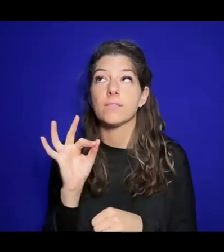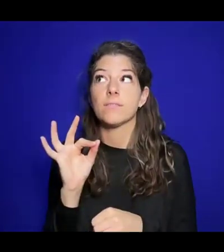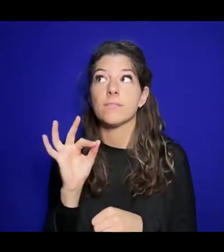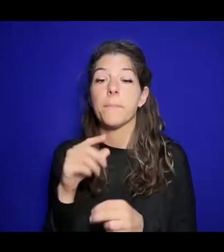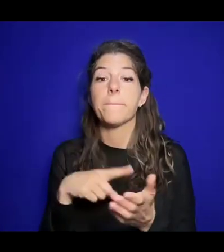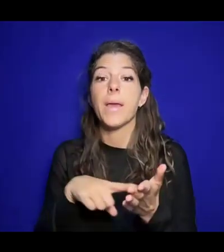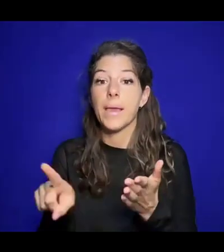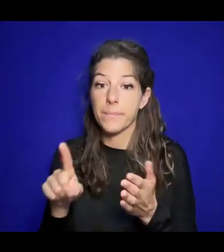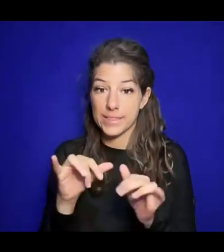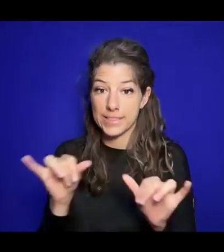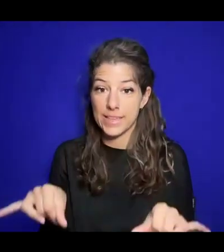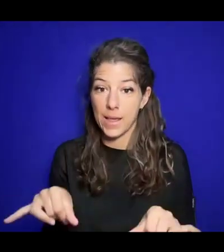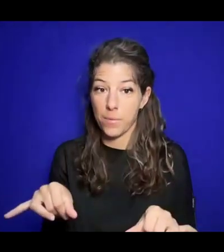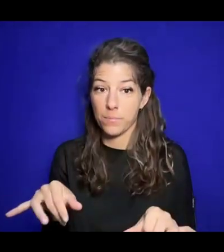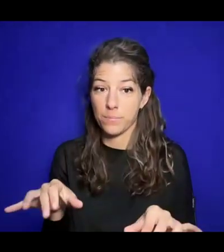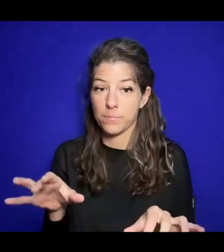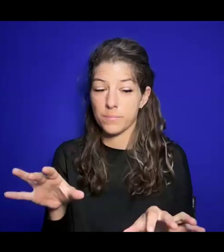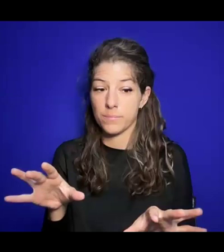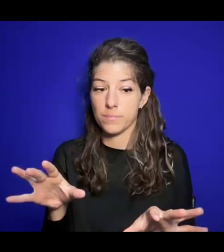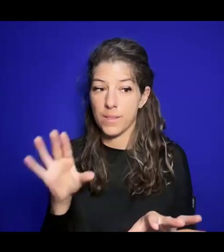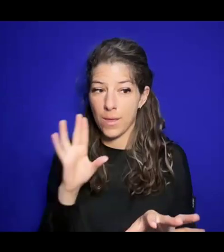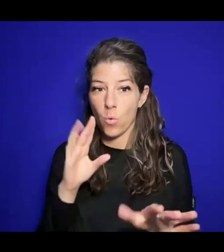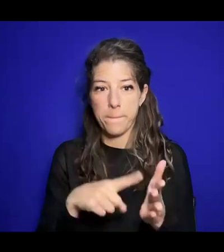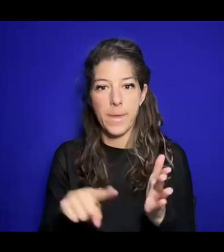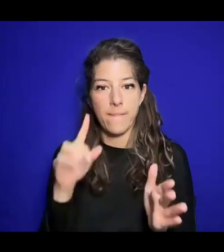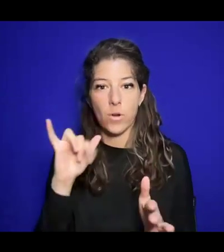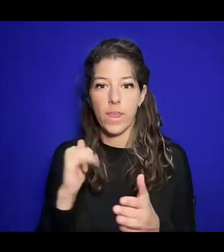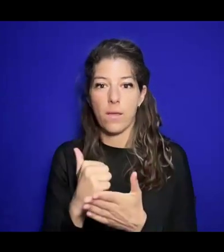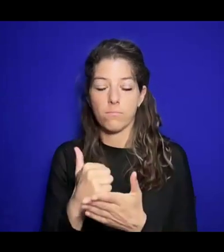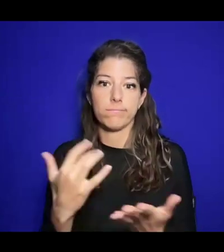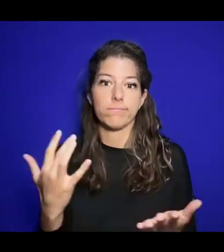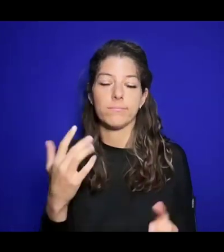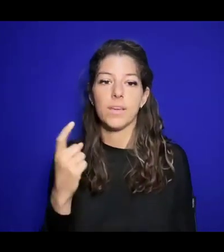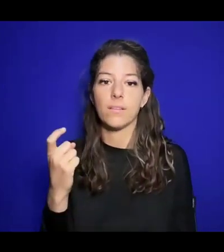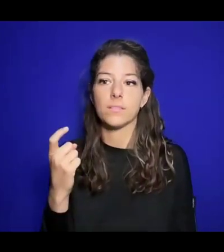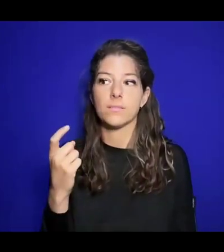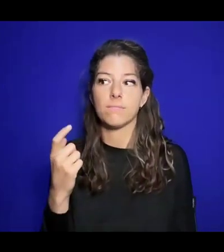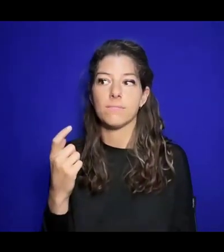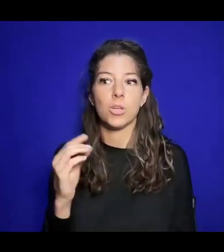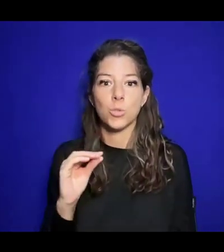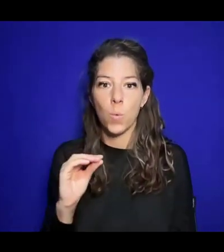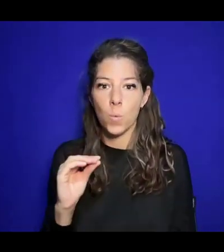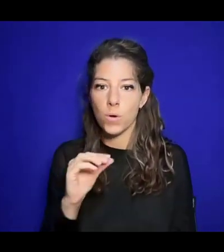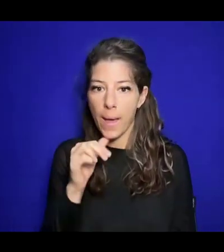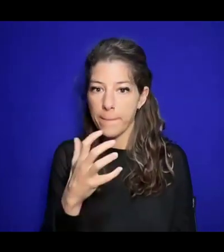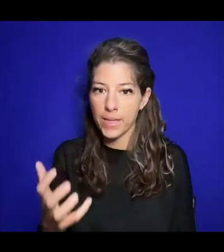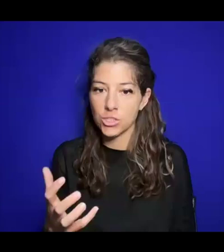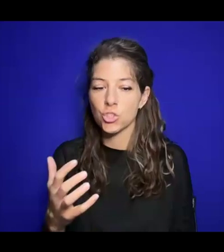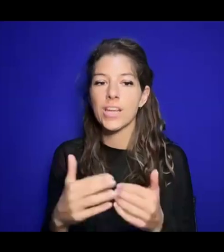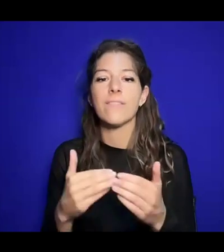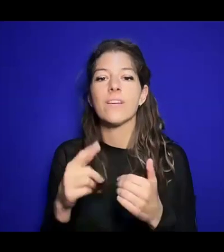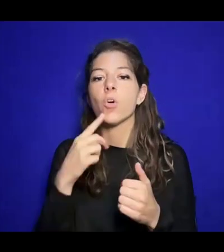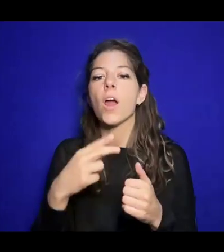payment system that will pay for this help because basically there's not much, even for